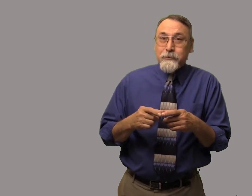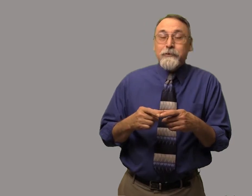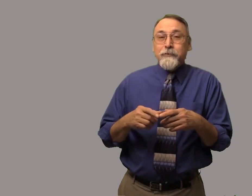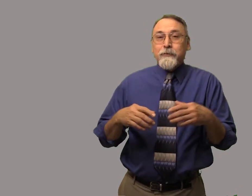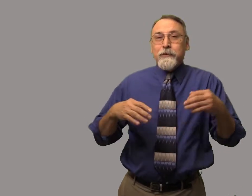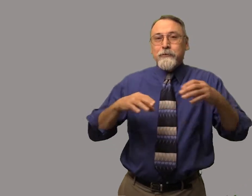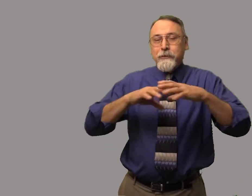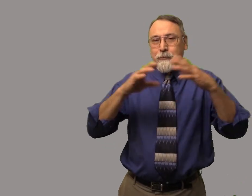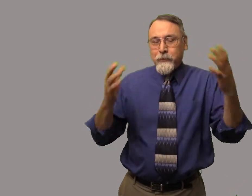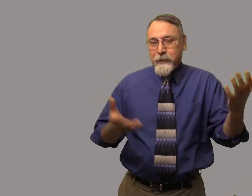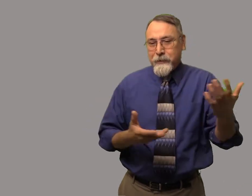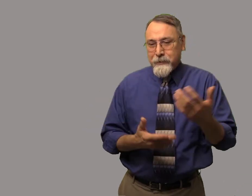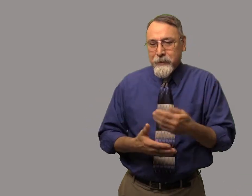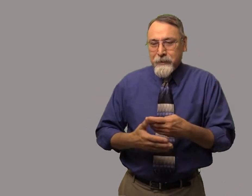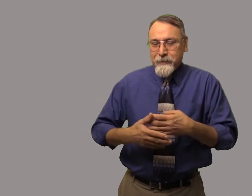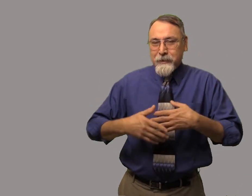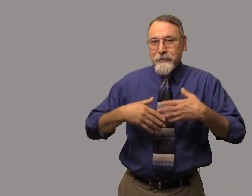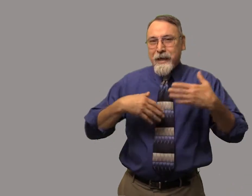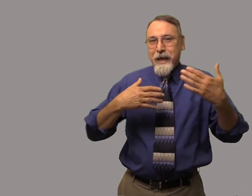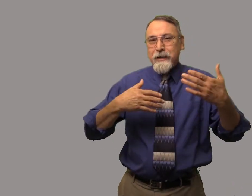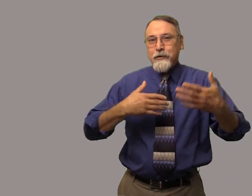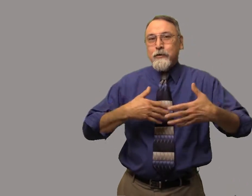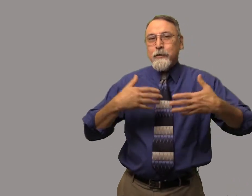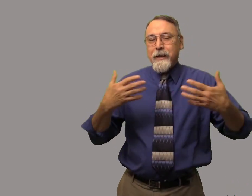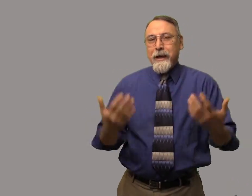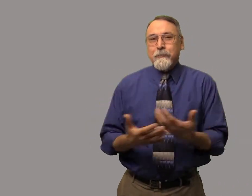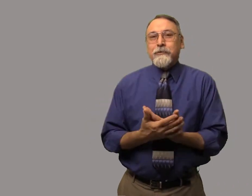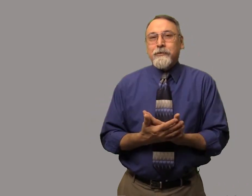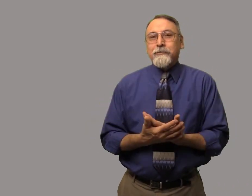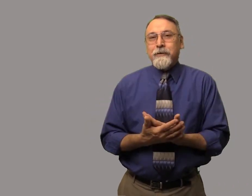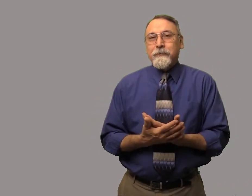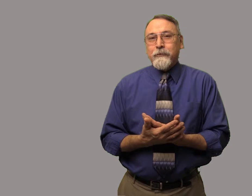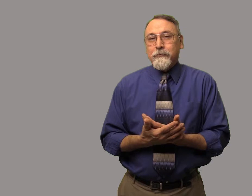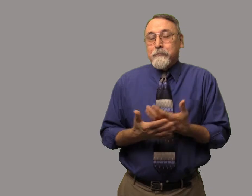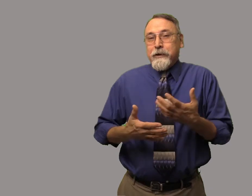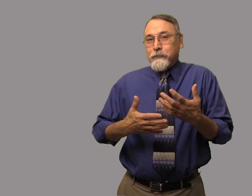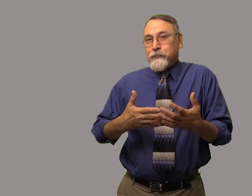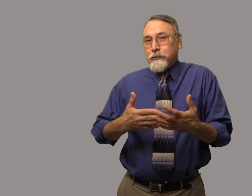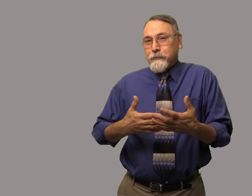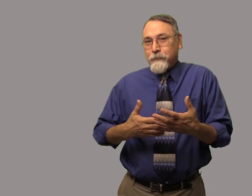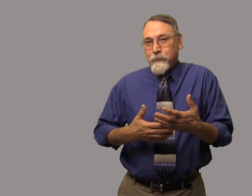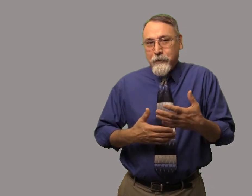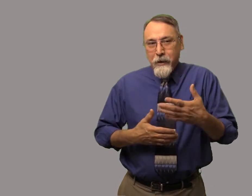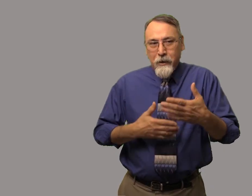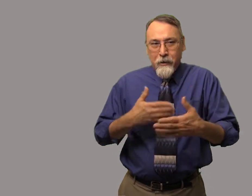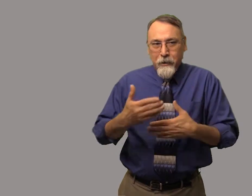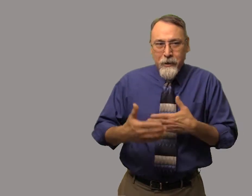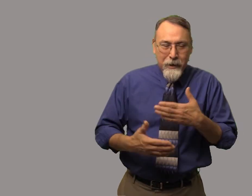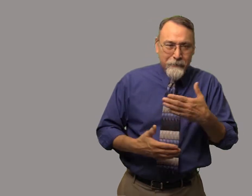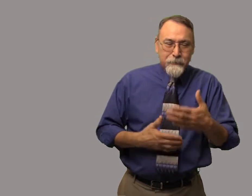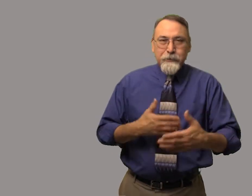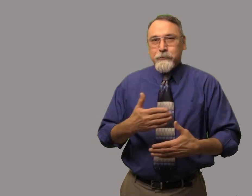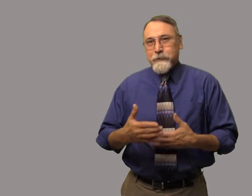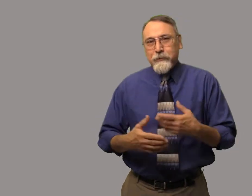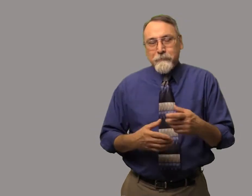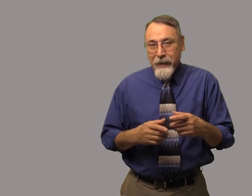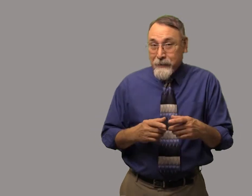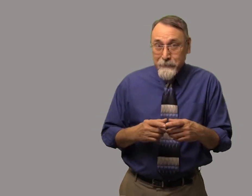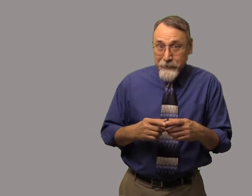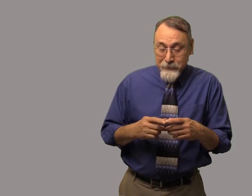do it, so they went to the array, and they had a new elaborate system that was better suited for archive and retrieval and backup